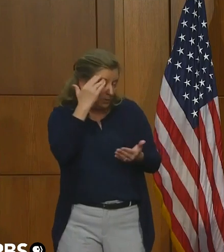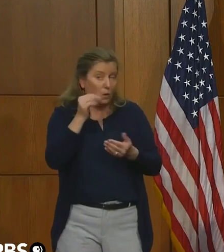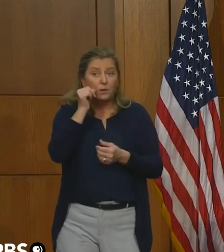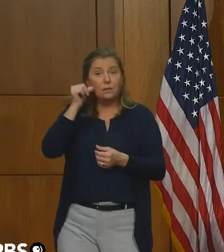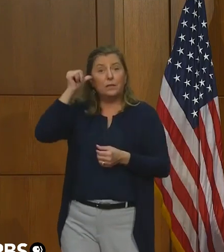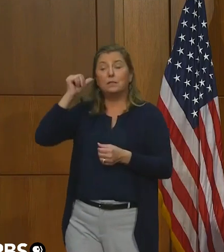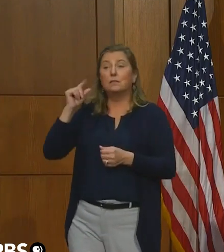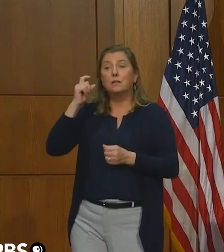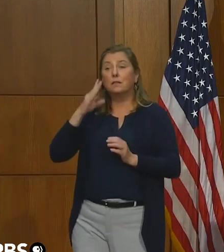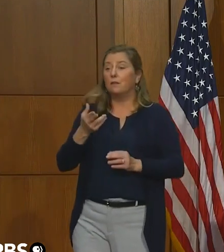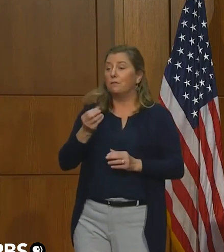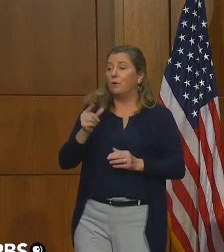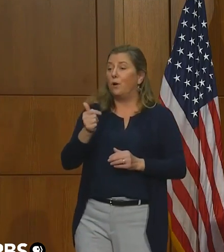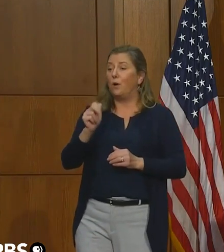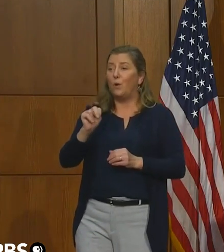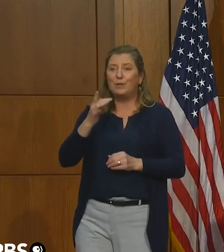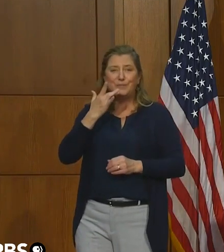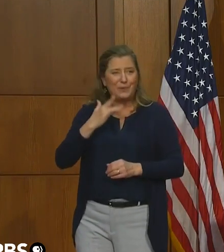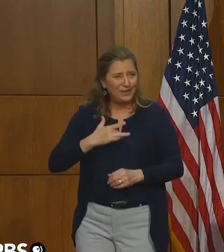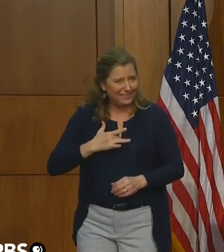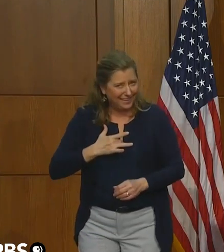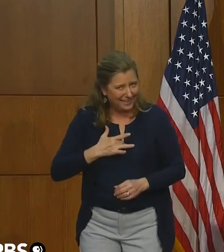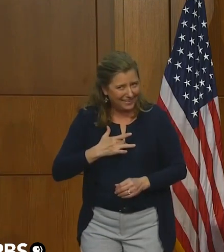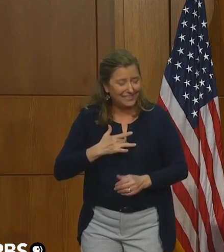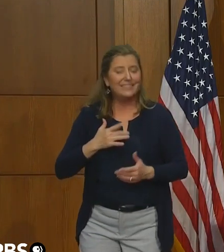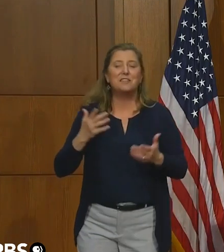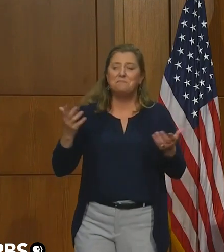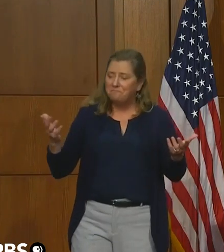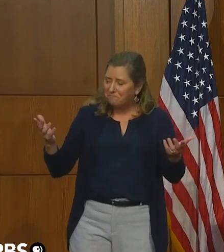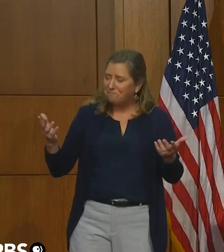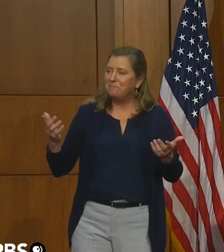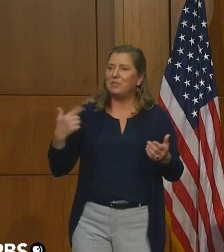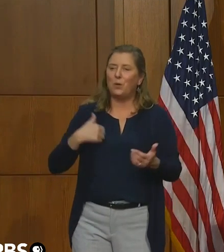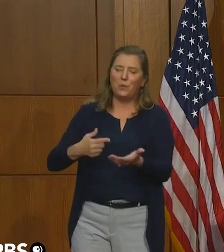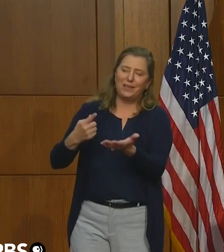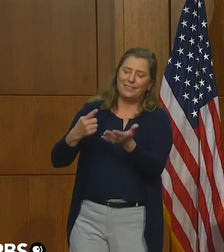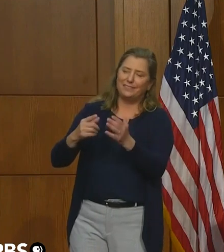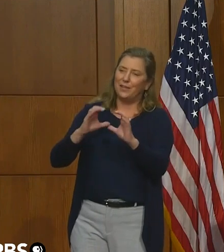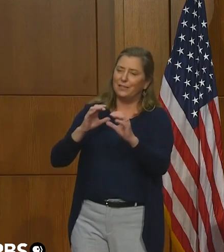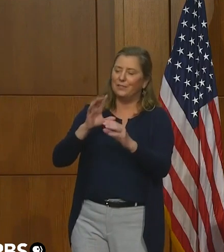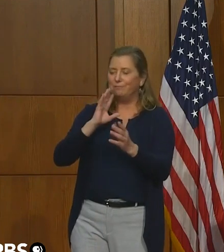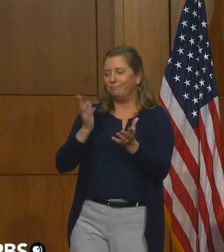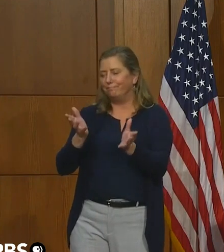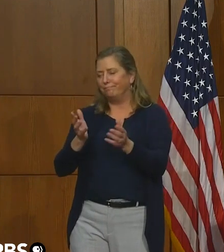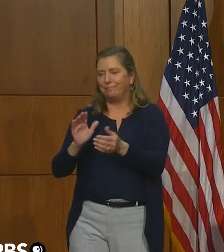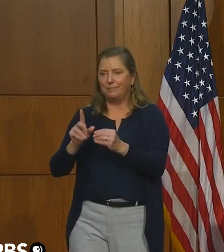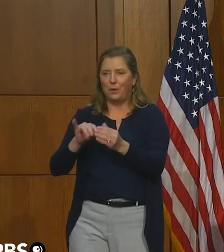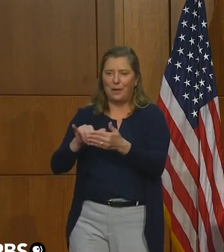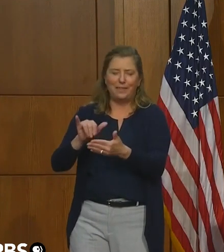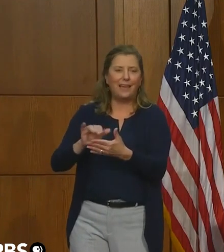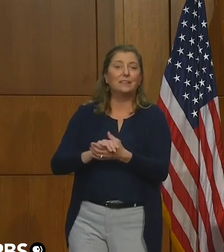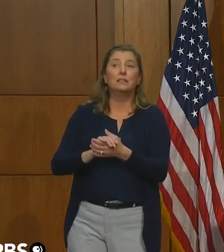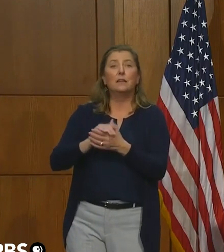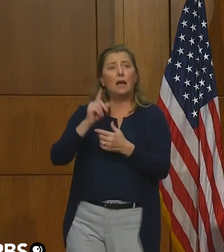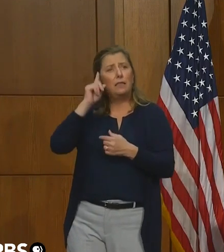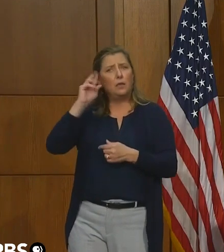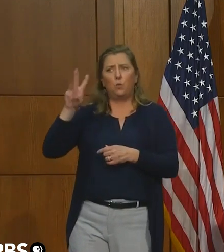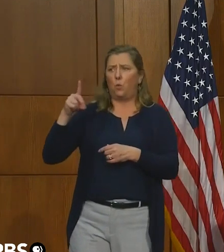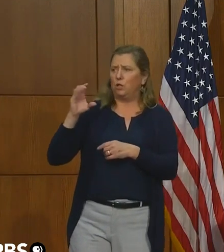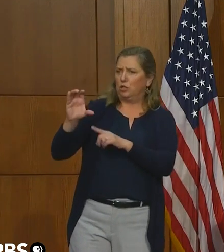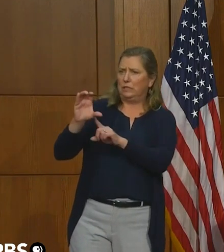was Governor Hogan's birthday, so we communicated about that. But Washington, I believe,